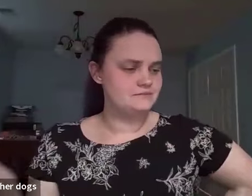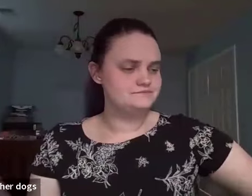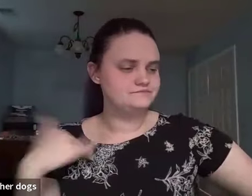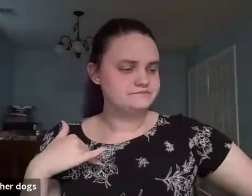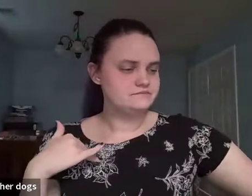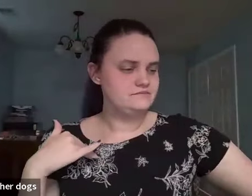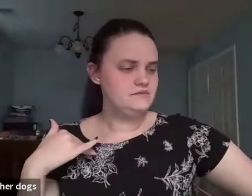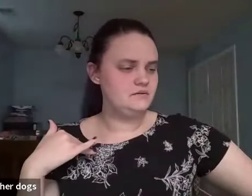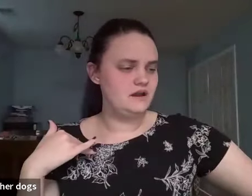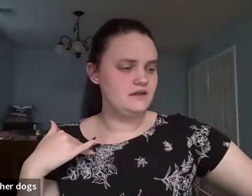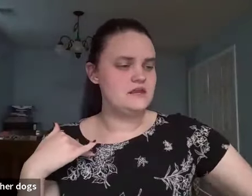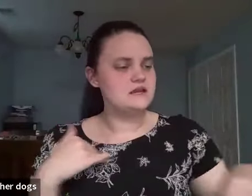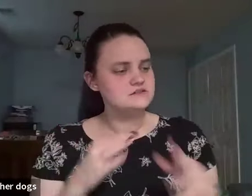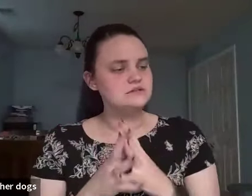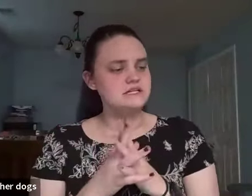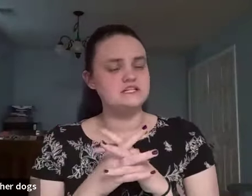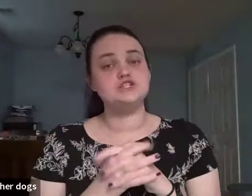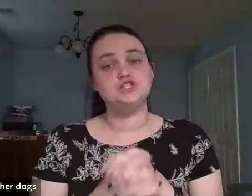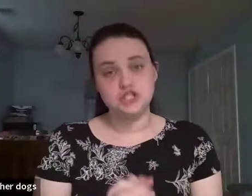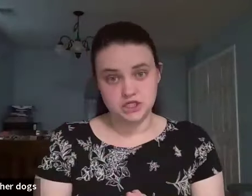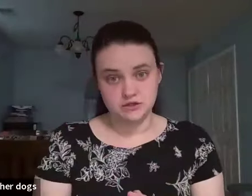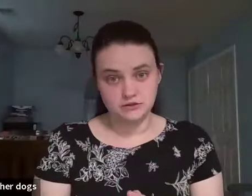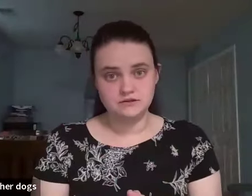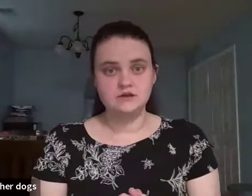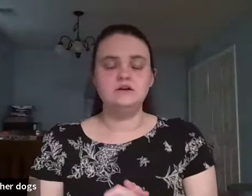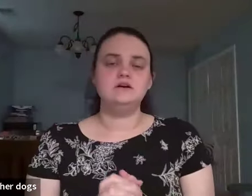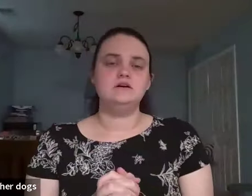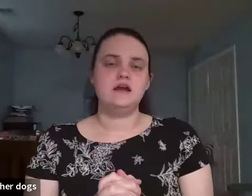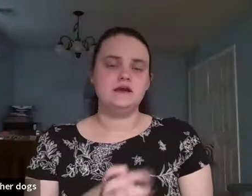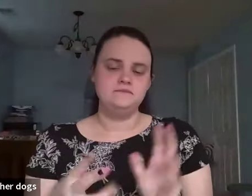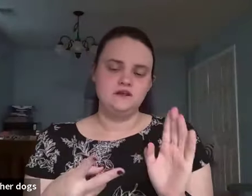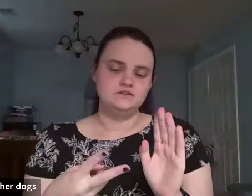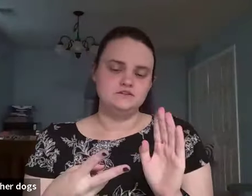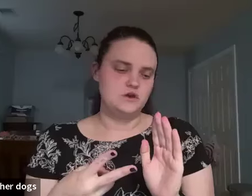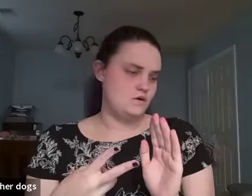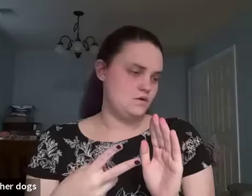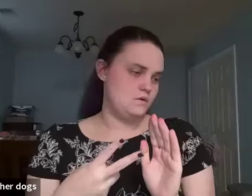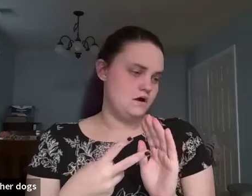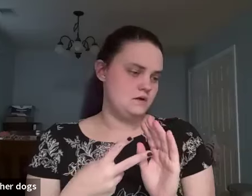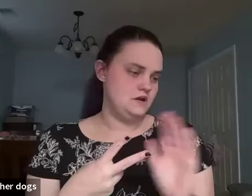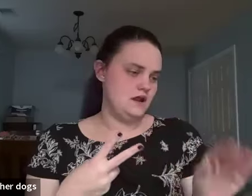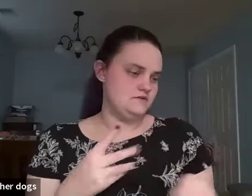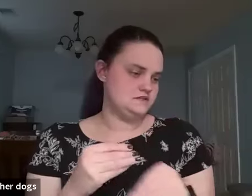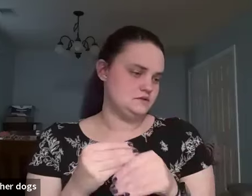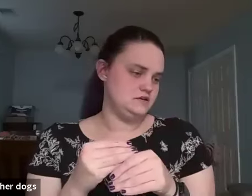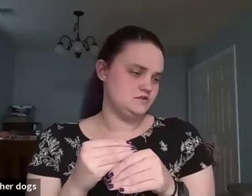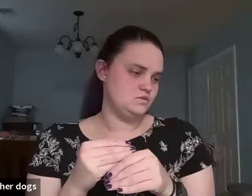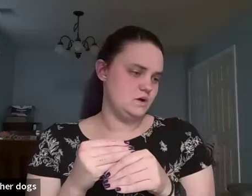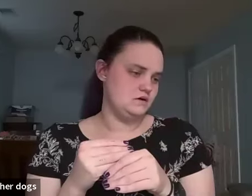Um. Okay, the next one is chill. Okay, so I'm gonna add this one here as